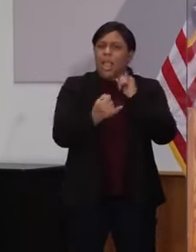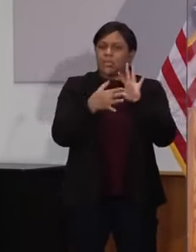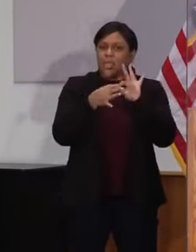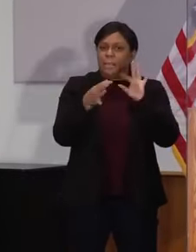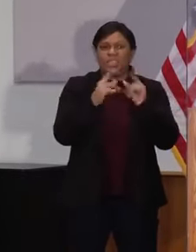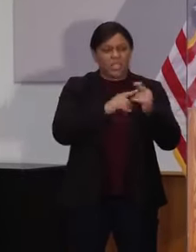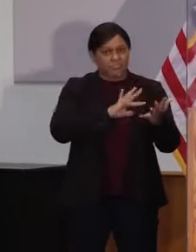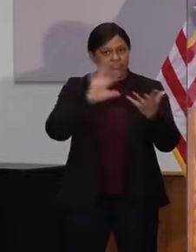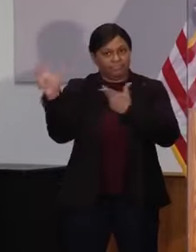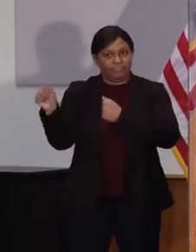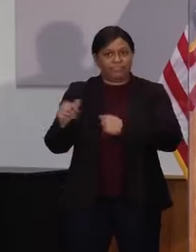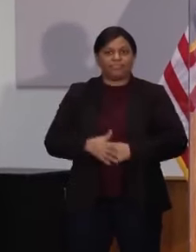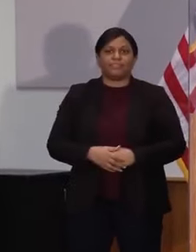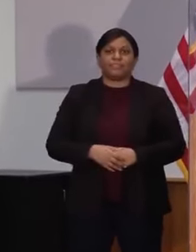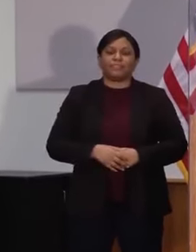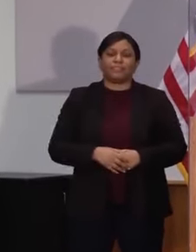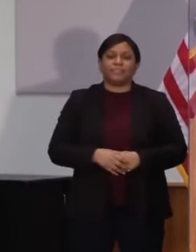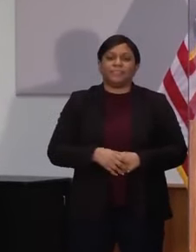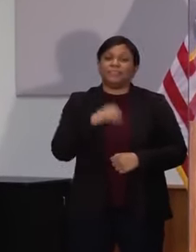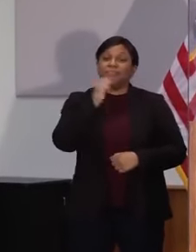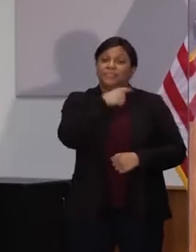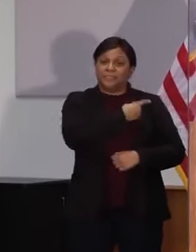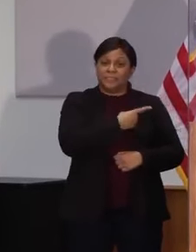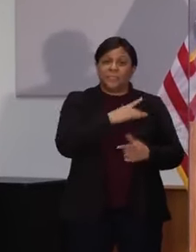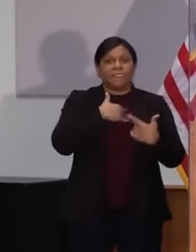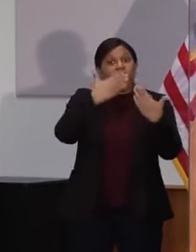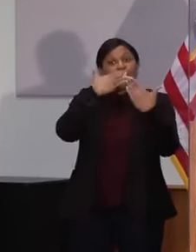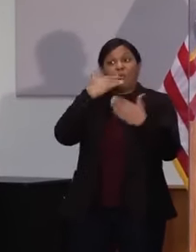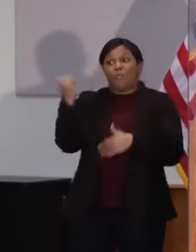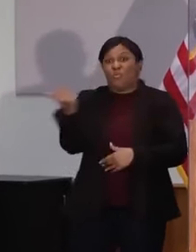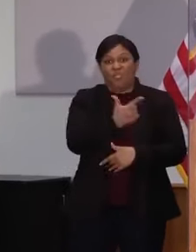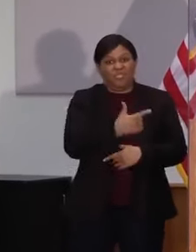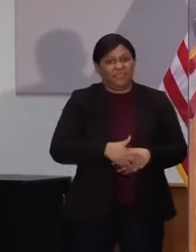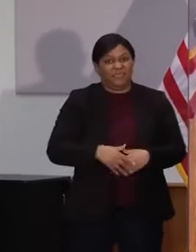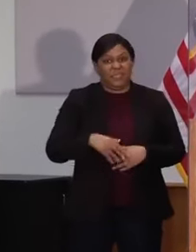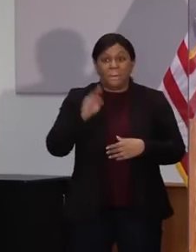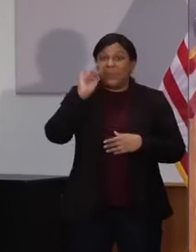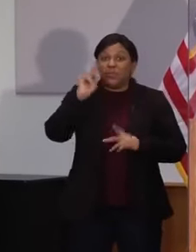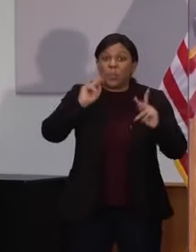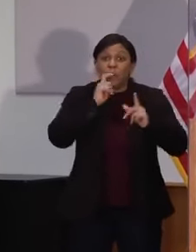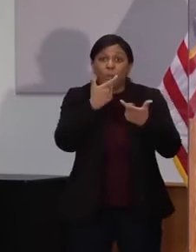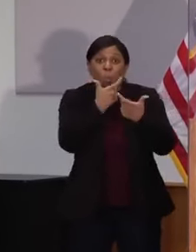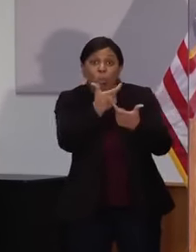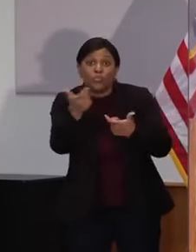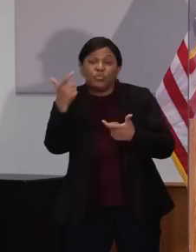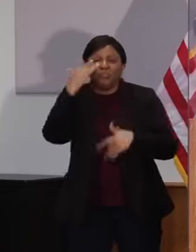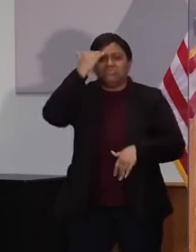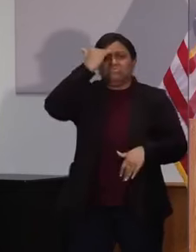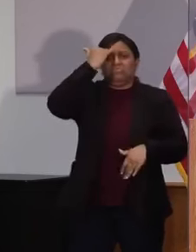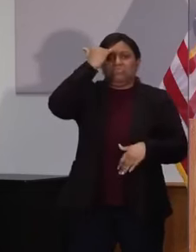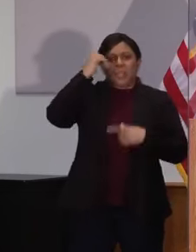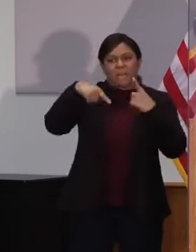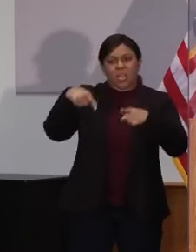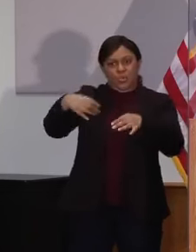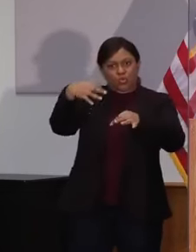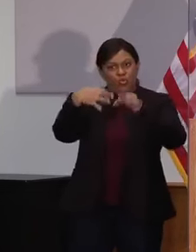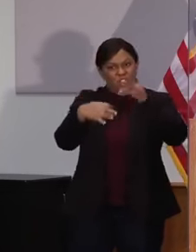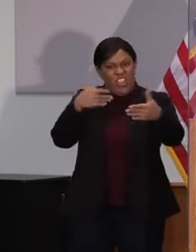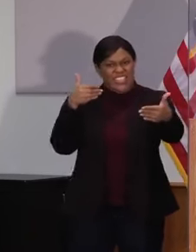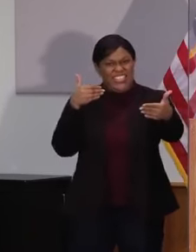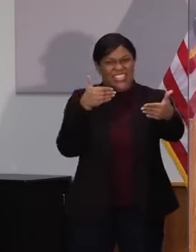Yeah, no, thank you all. And for Minnesotans, if you're just kind of tuning into this and know this about this trial, this is where we can show our best